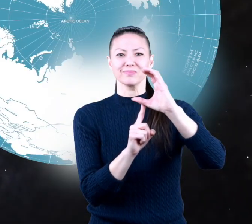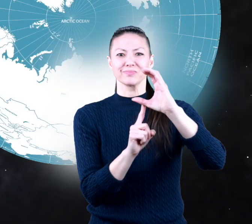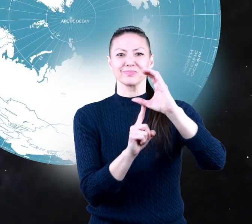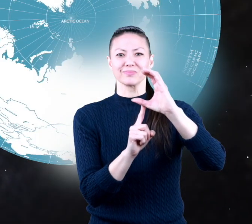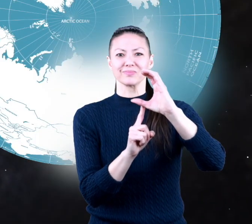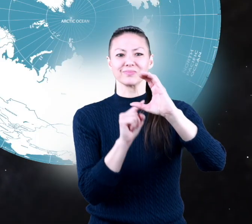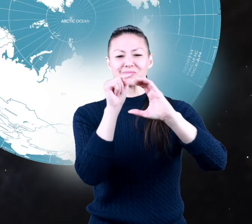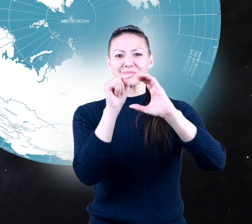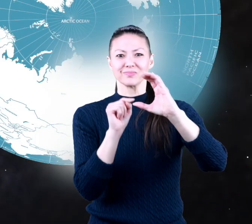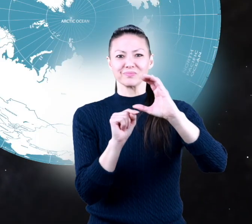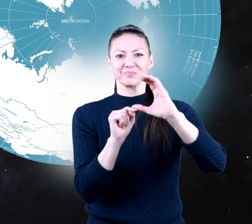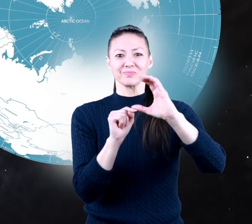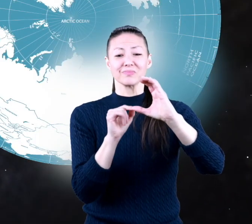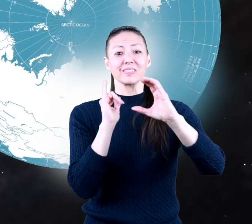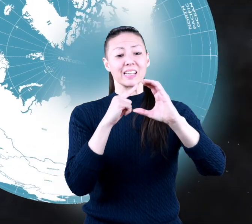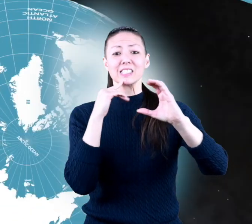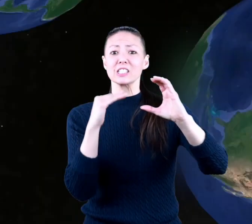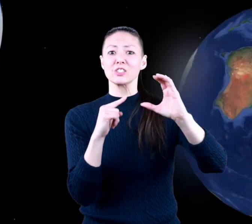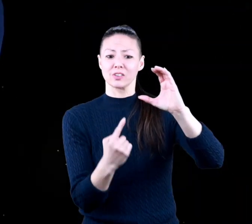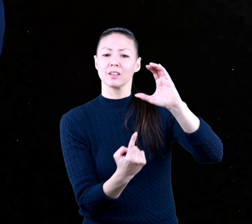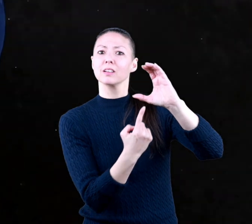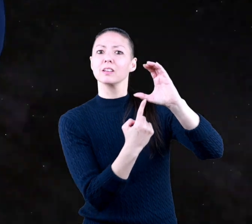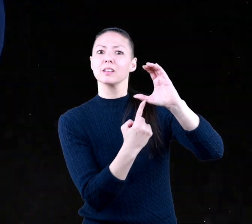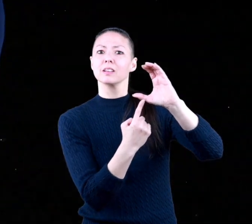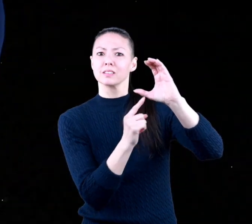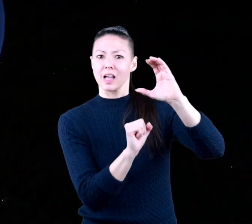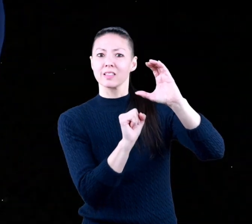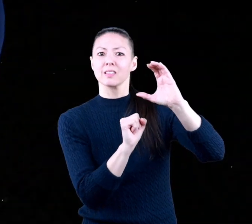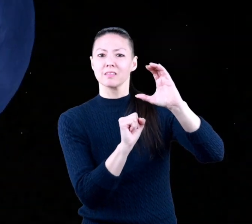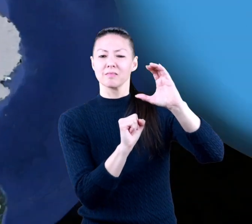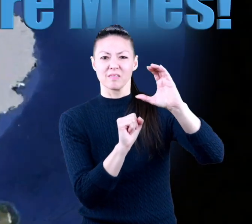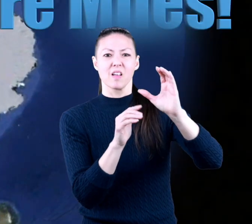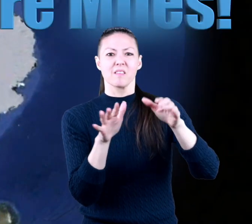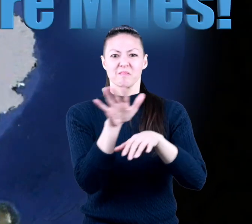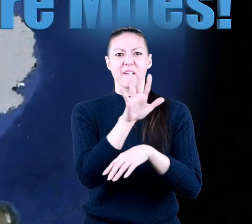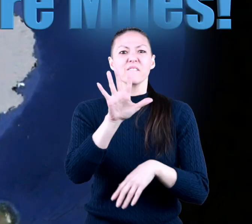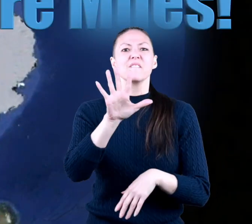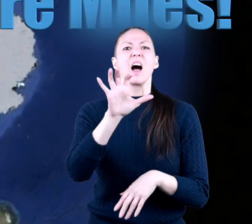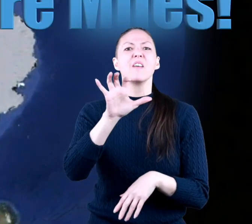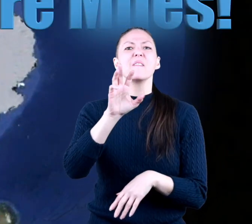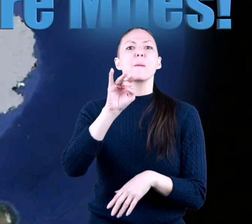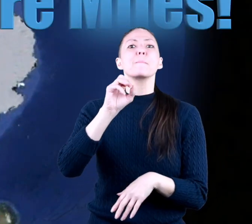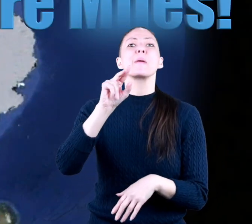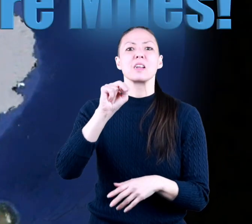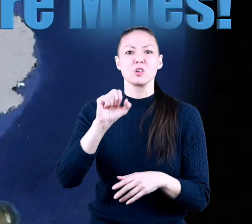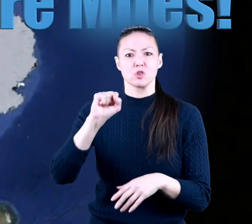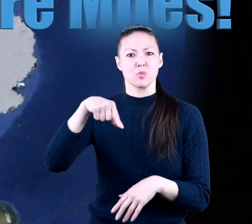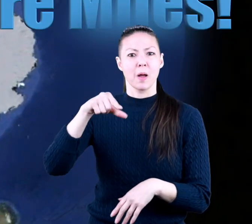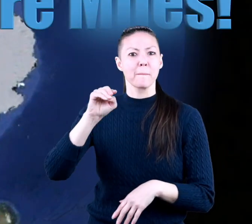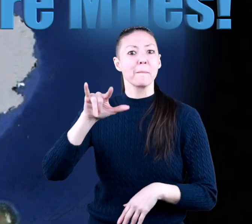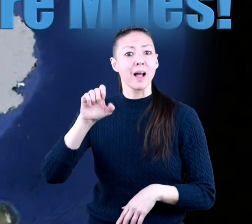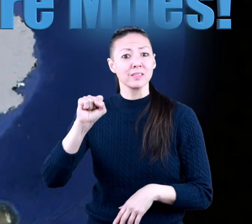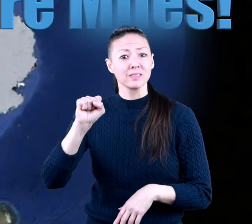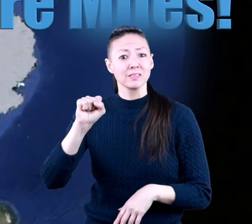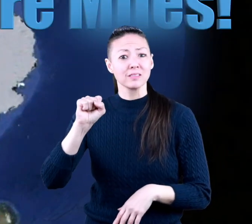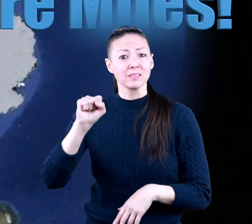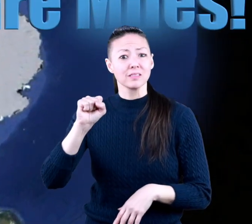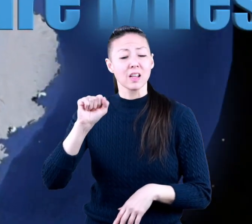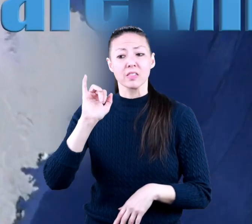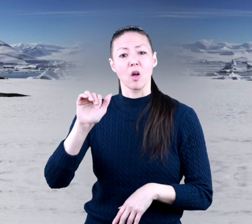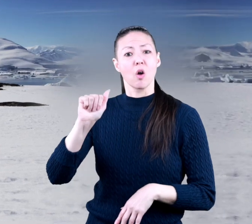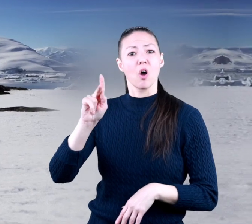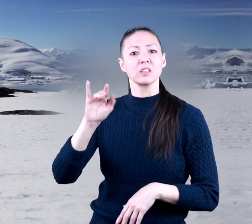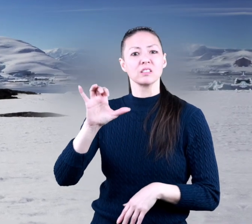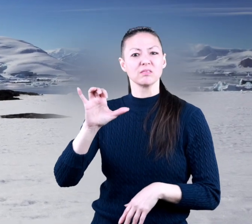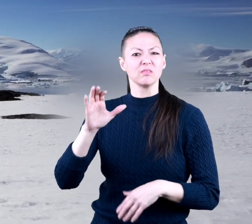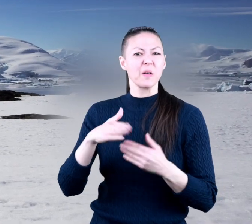the Arctic. The desert of Antarctica covers 5,500,000 square miles,